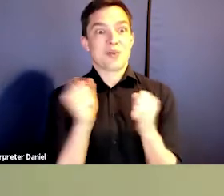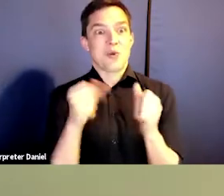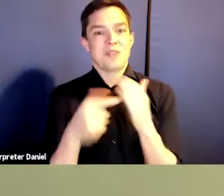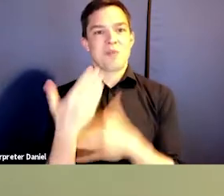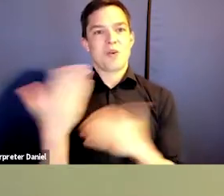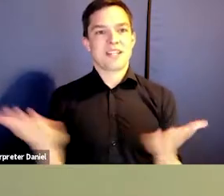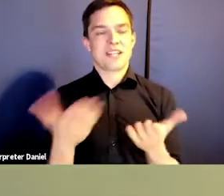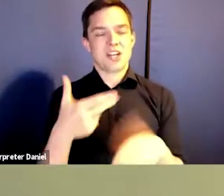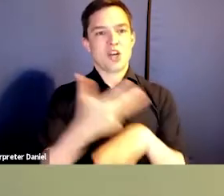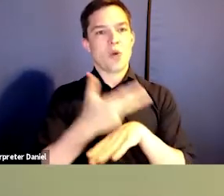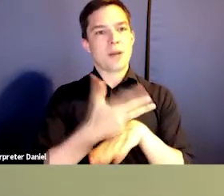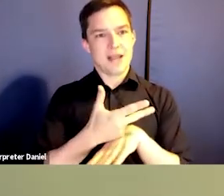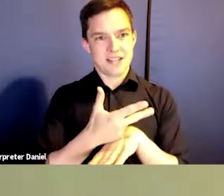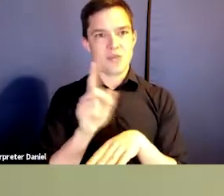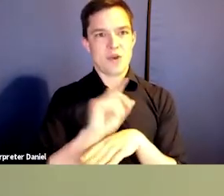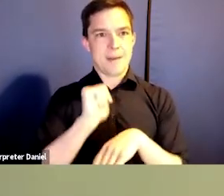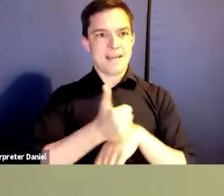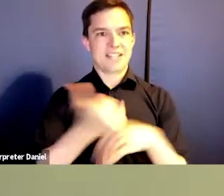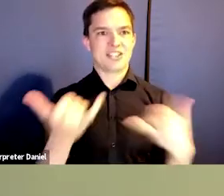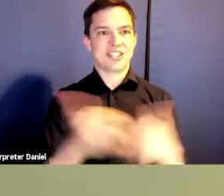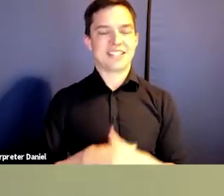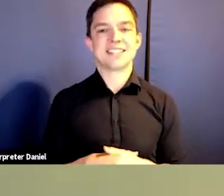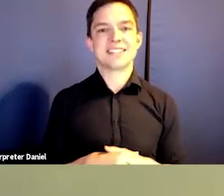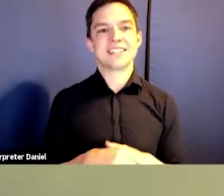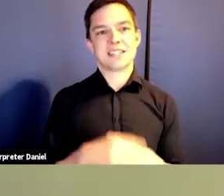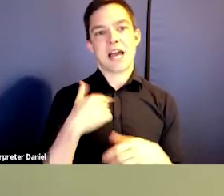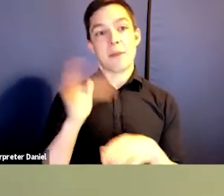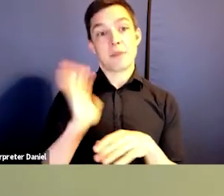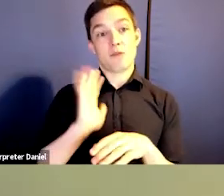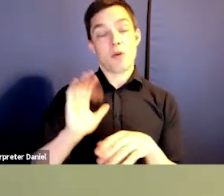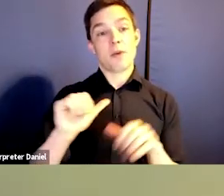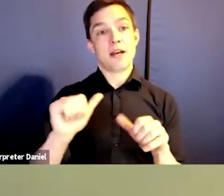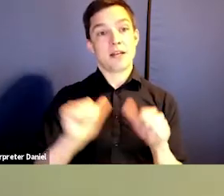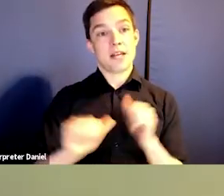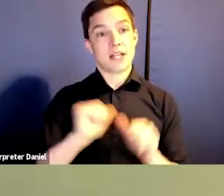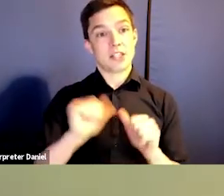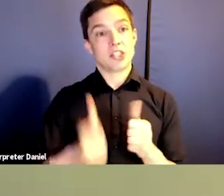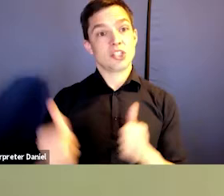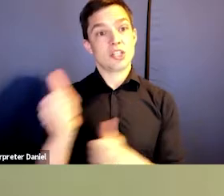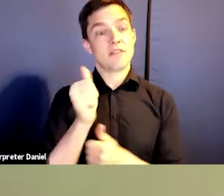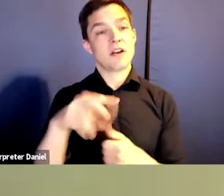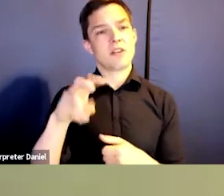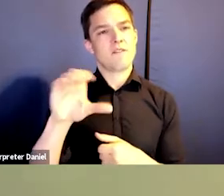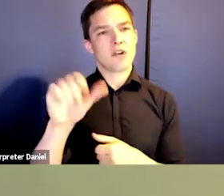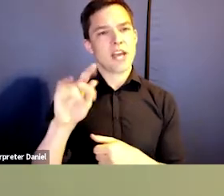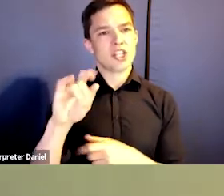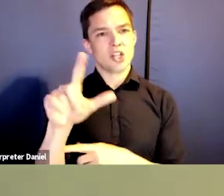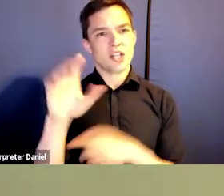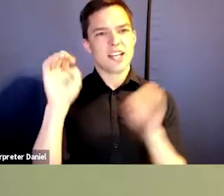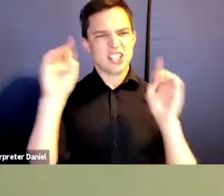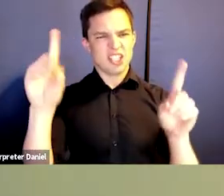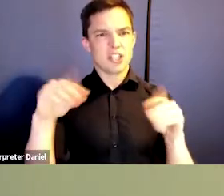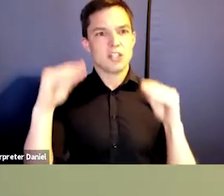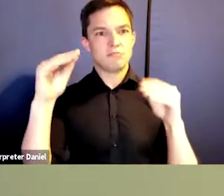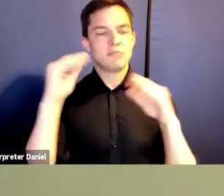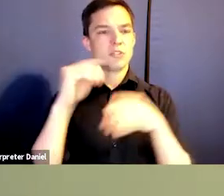morning here in Guatemala, where I'm based currently. I am the former acting chief of body of the Technical Vocational Education and